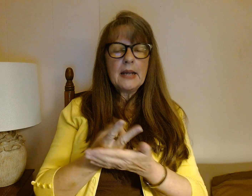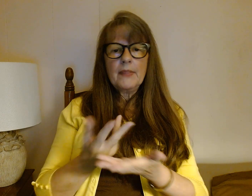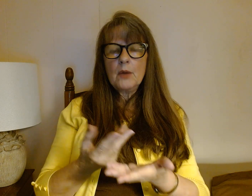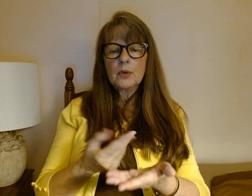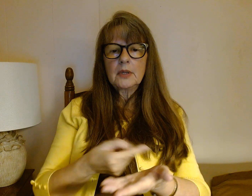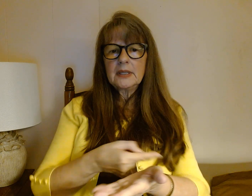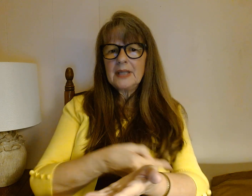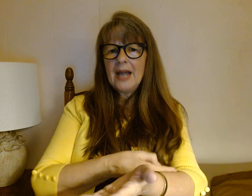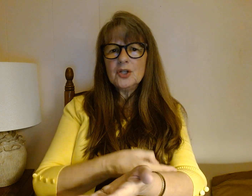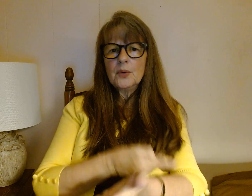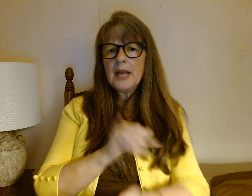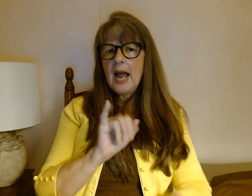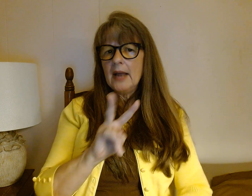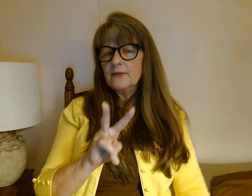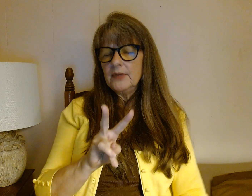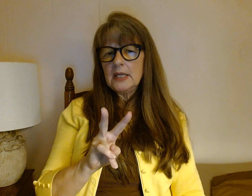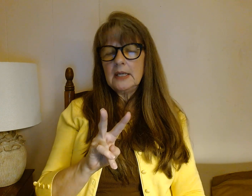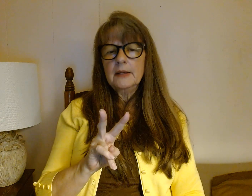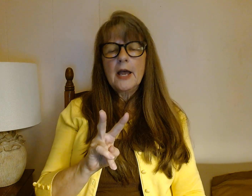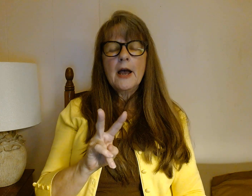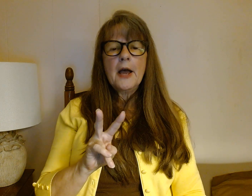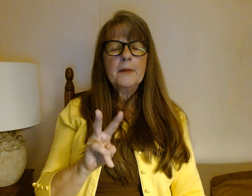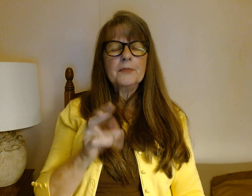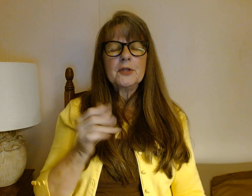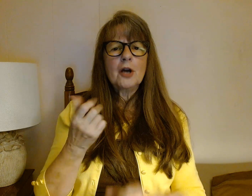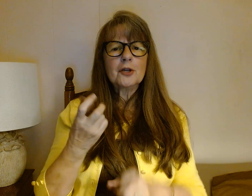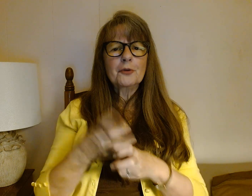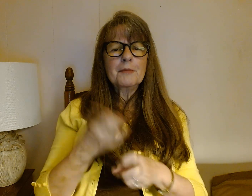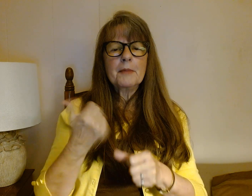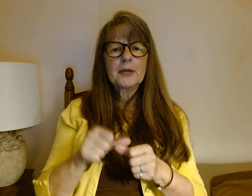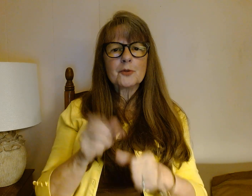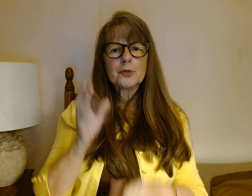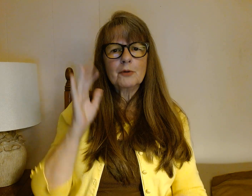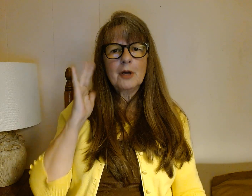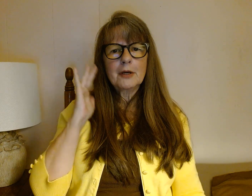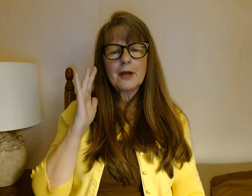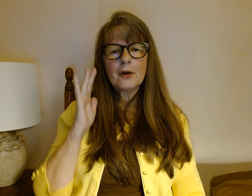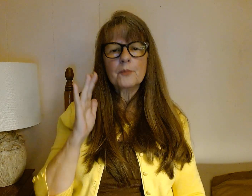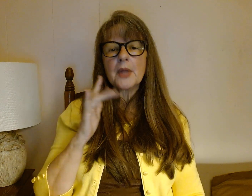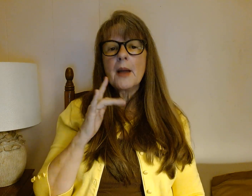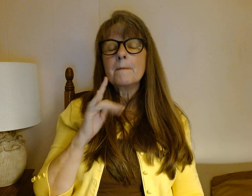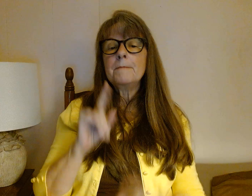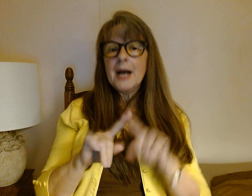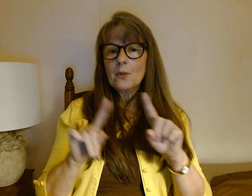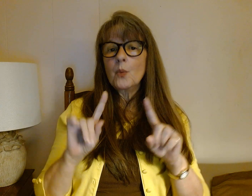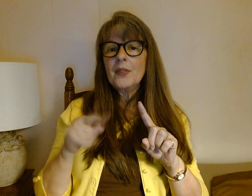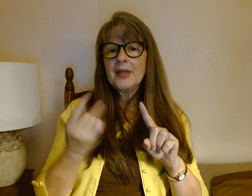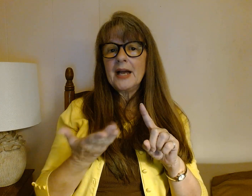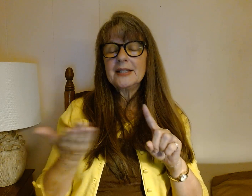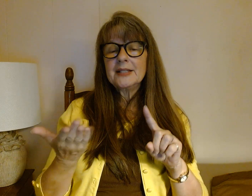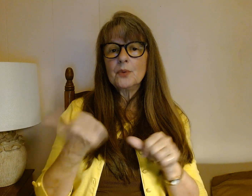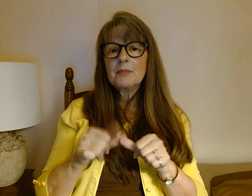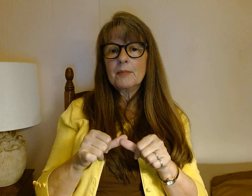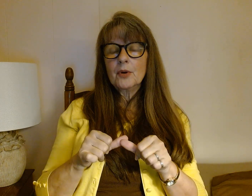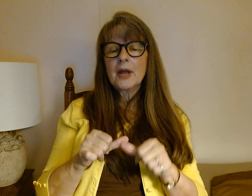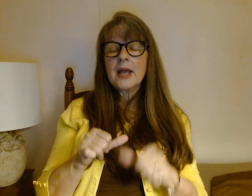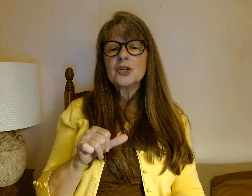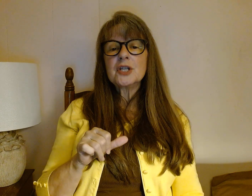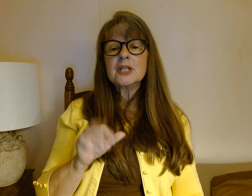they were kind of doing an IV. It's hard to remember because it was so long ago. But one thing I did remember, she